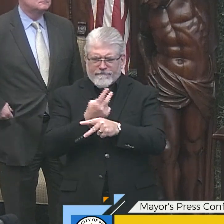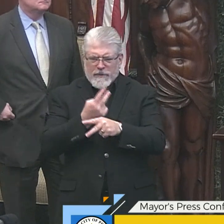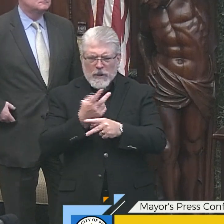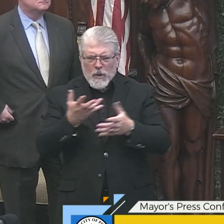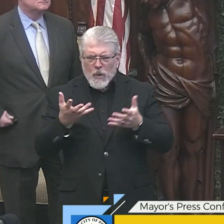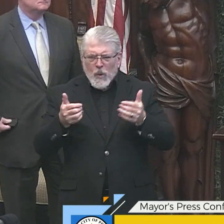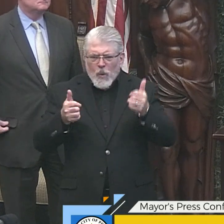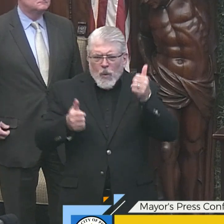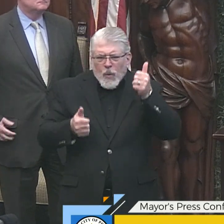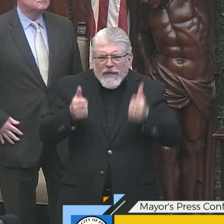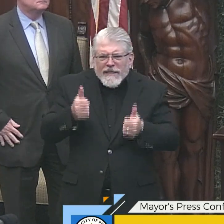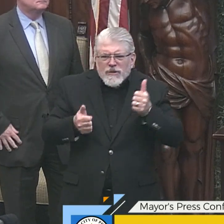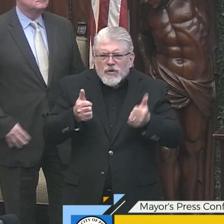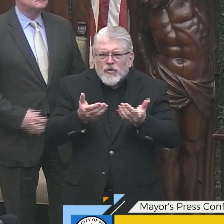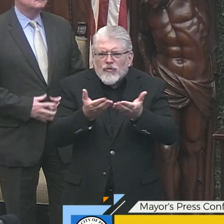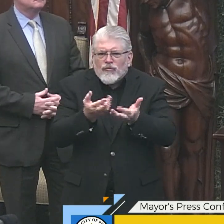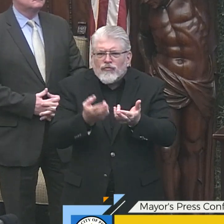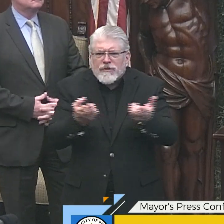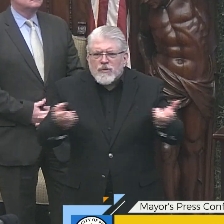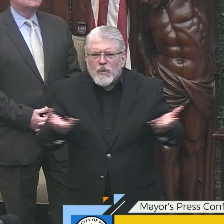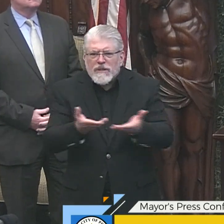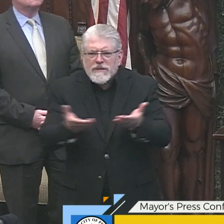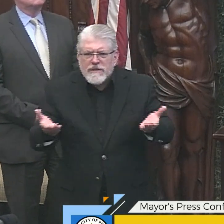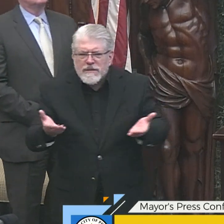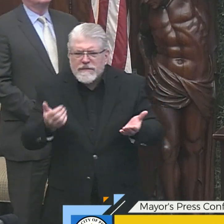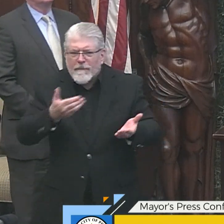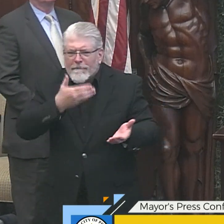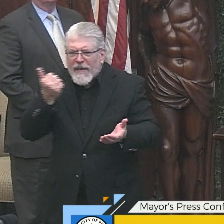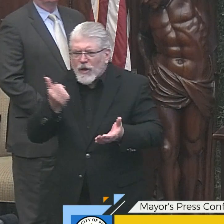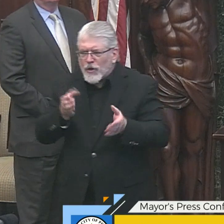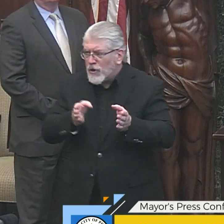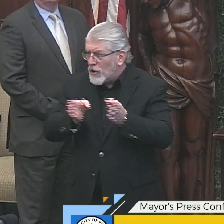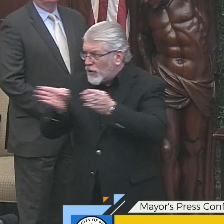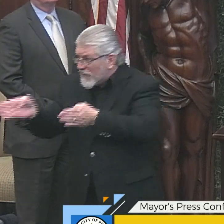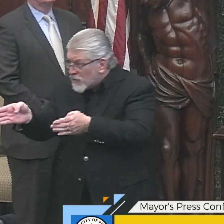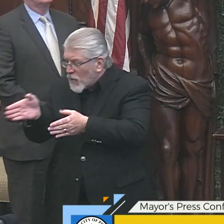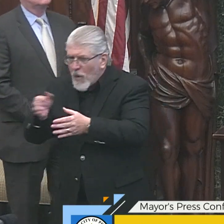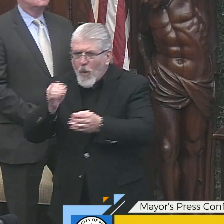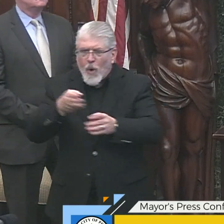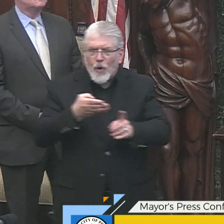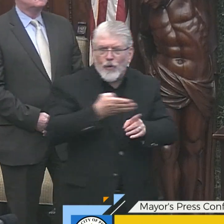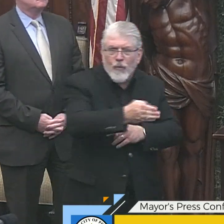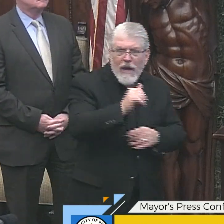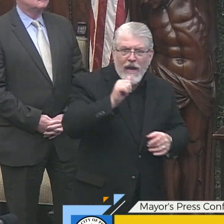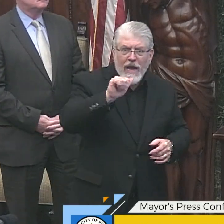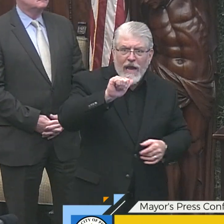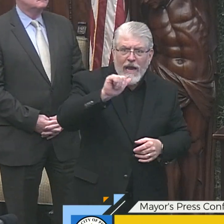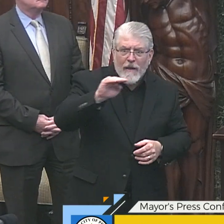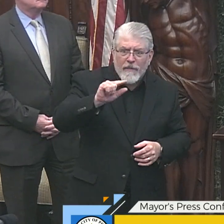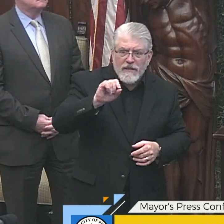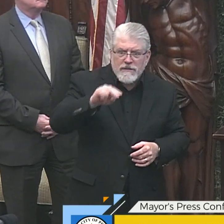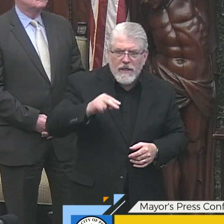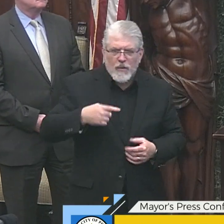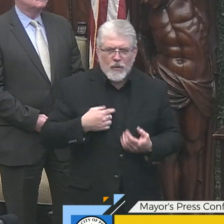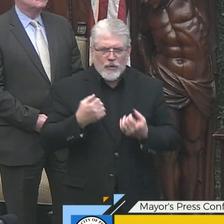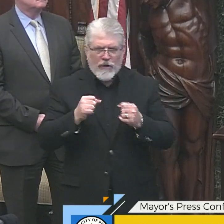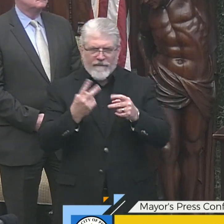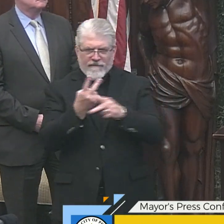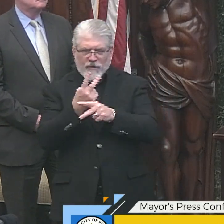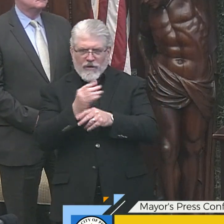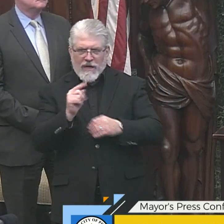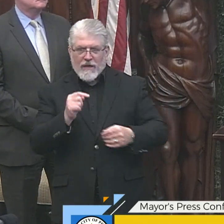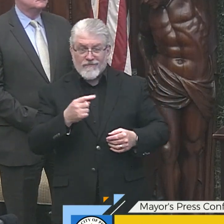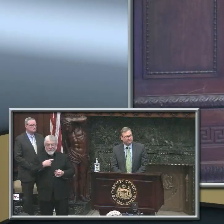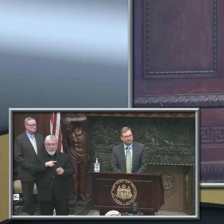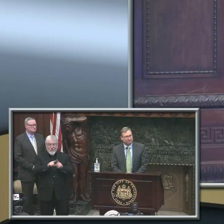we can point people to as well to try and keep as many people employed as possible. But we recognize that the unemployment rate is going to go very high very quickly.